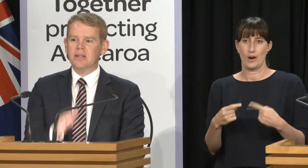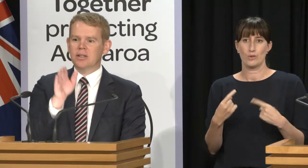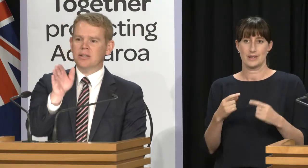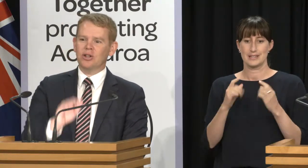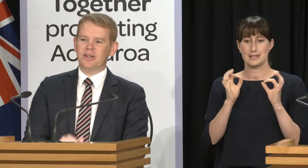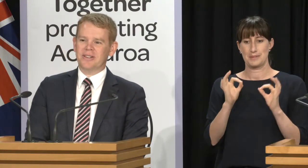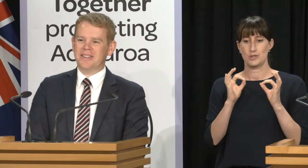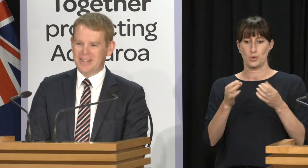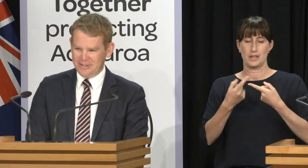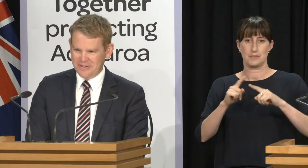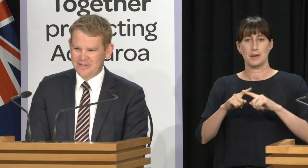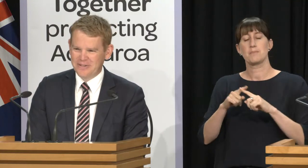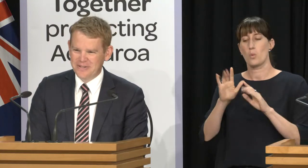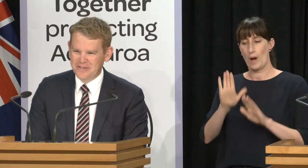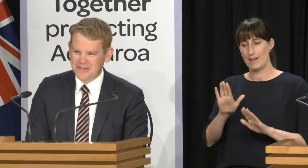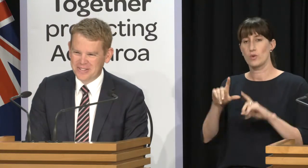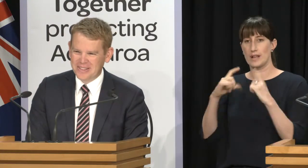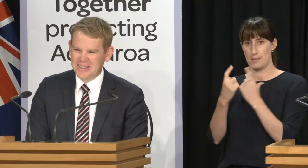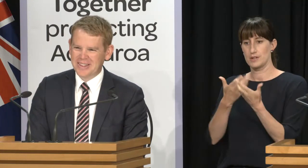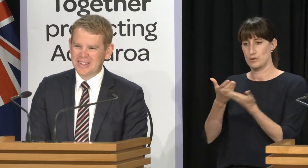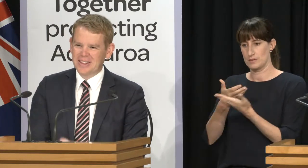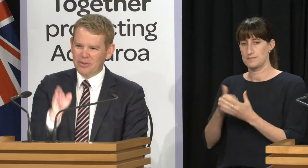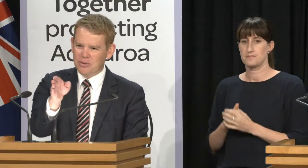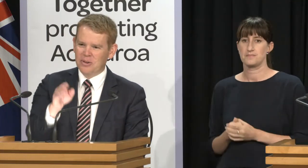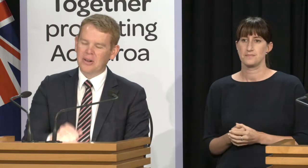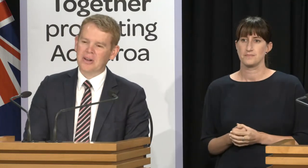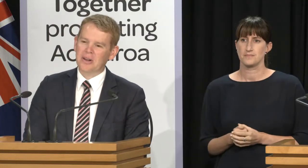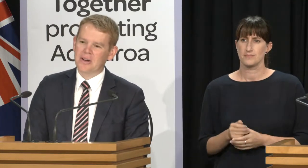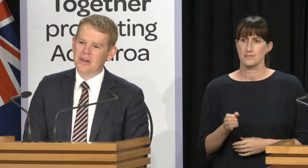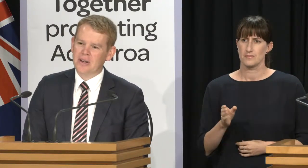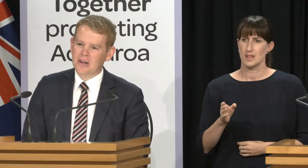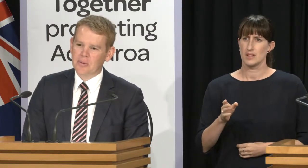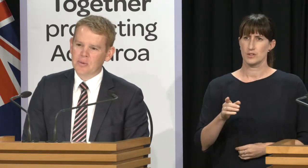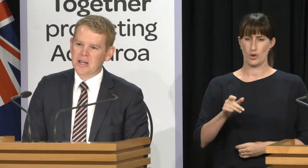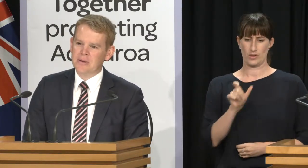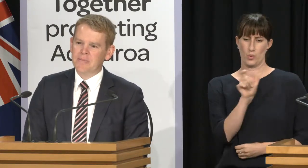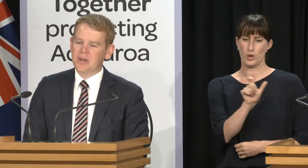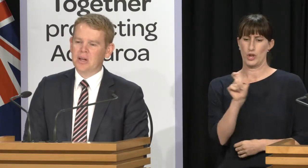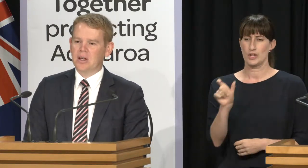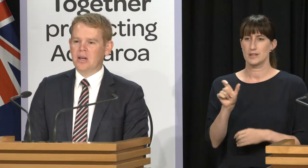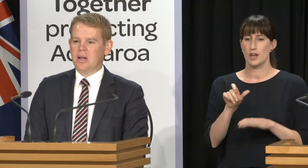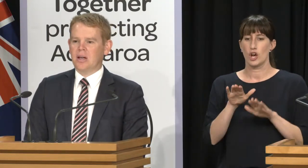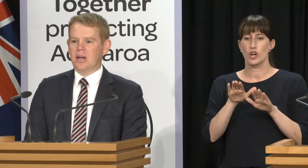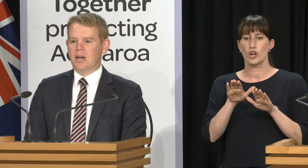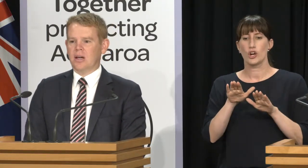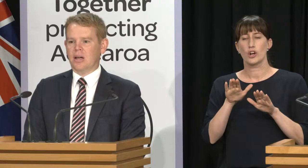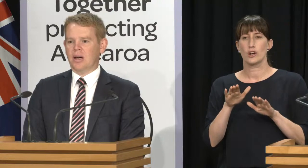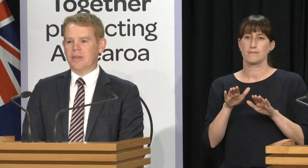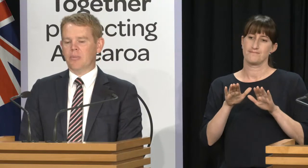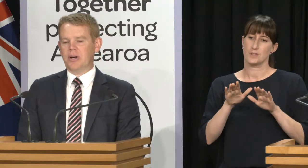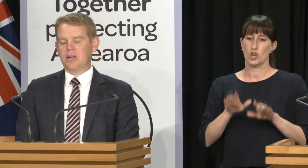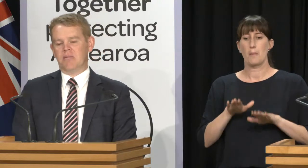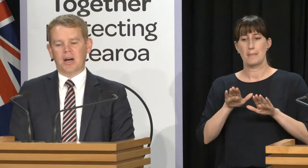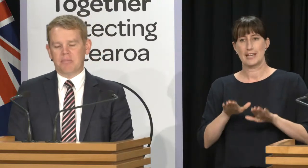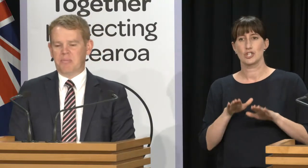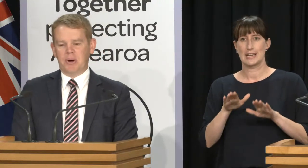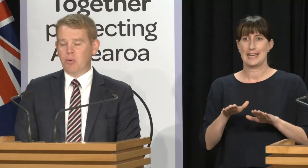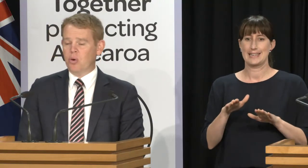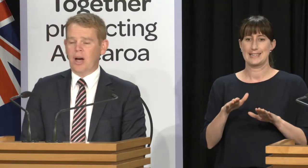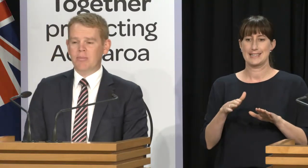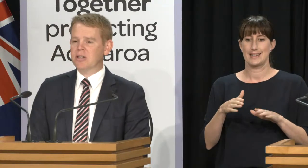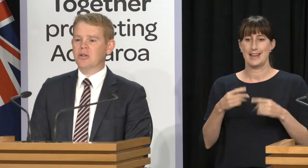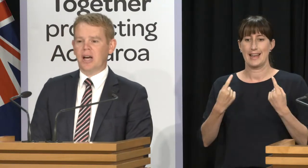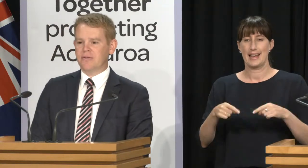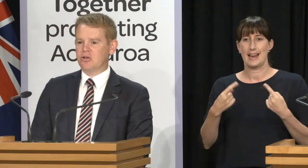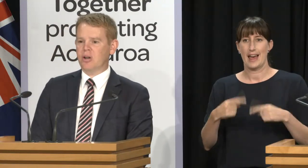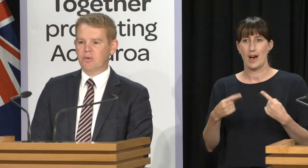that. Can basically give up their... Compassionate ground be? What was that? What could the compassionate grounds be? There'll be people